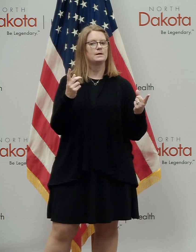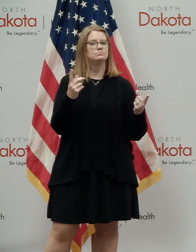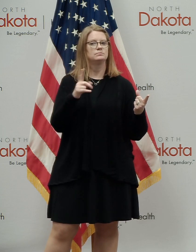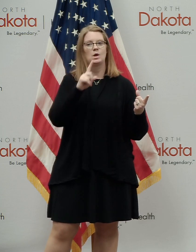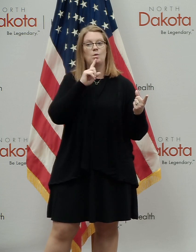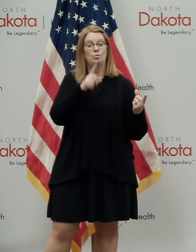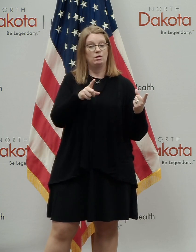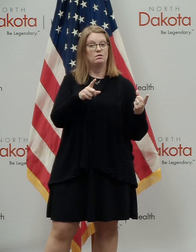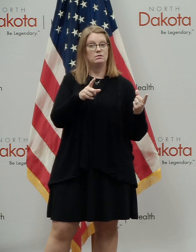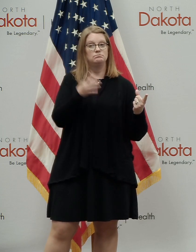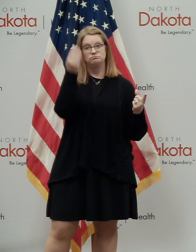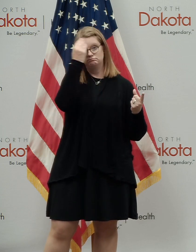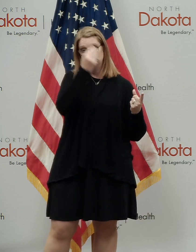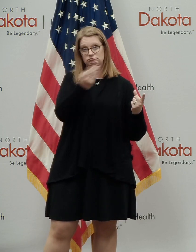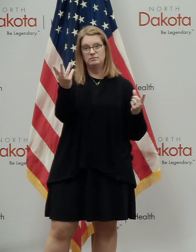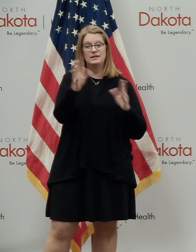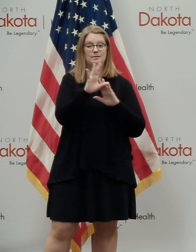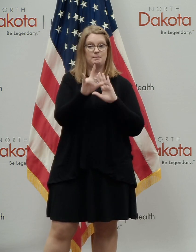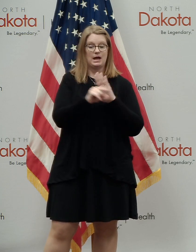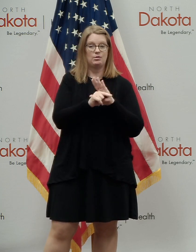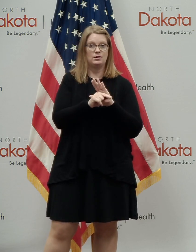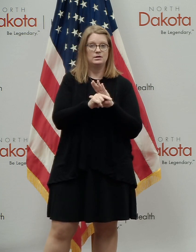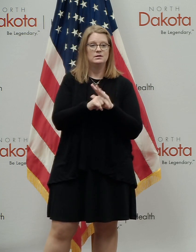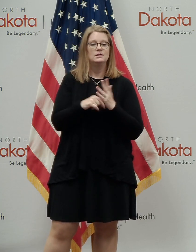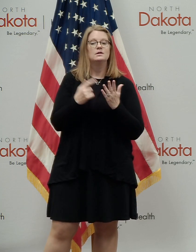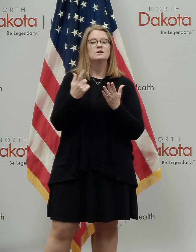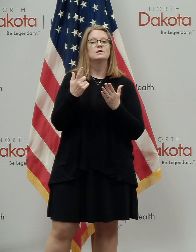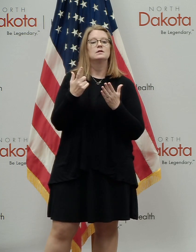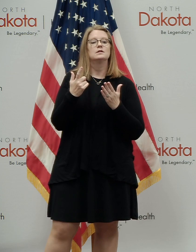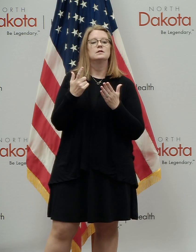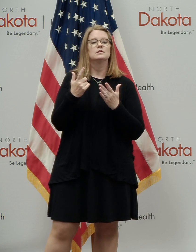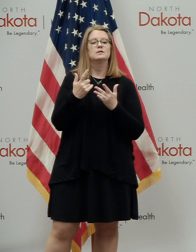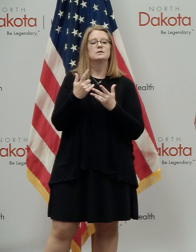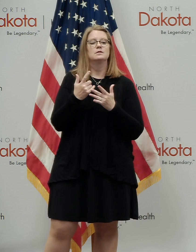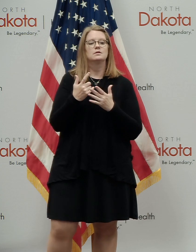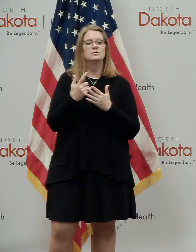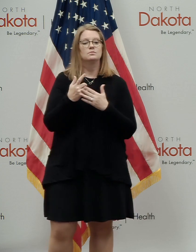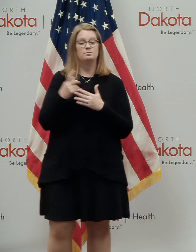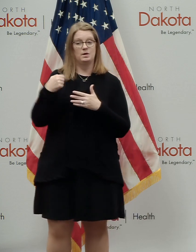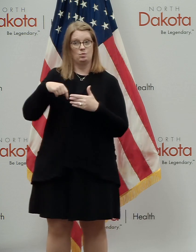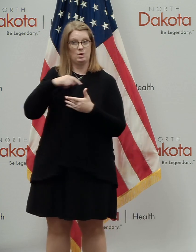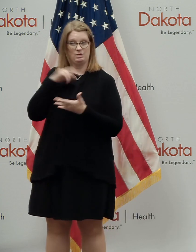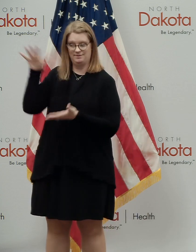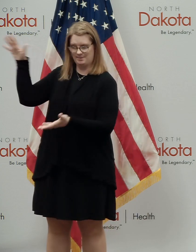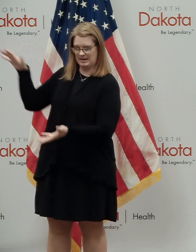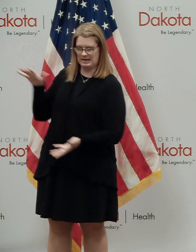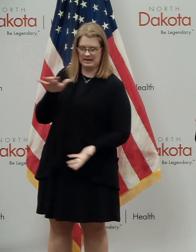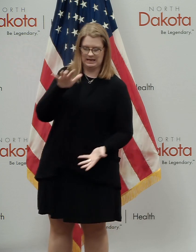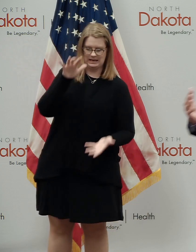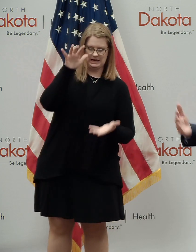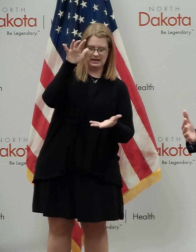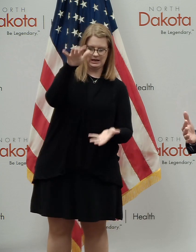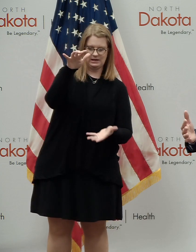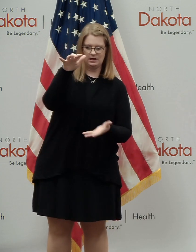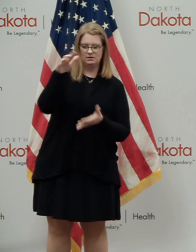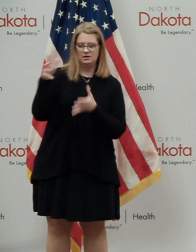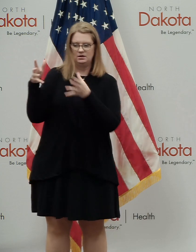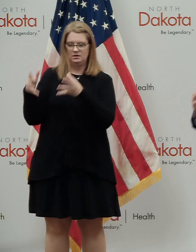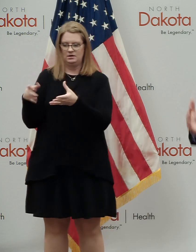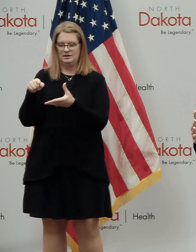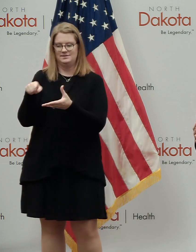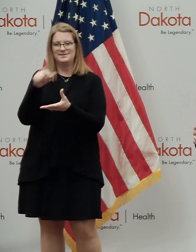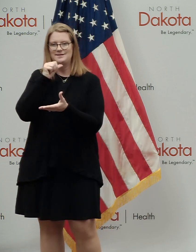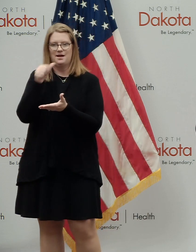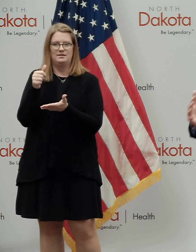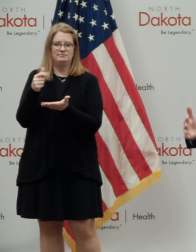certainly share, just as background, is some portion of what we've been allocated that remains unallocated. We've